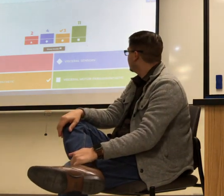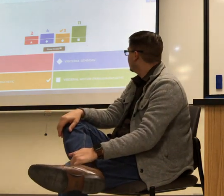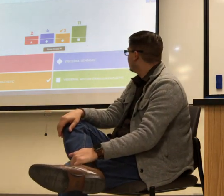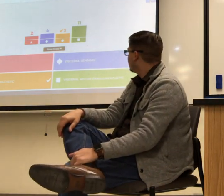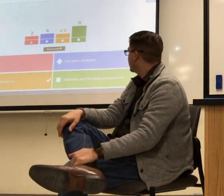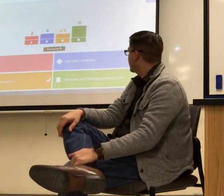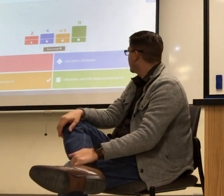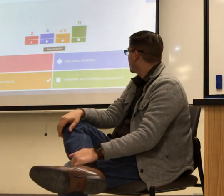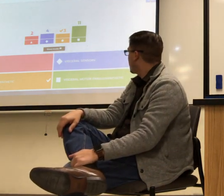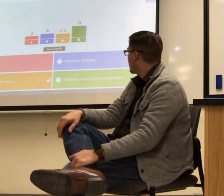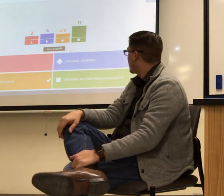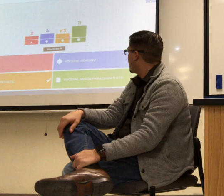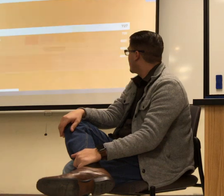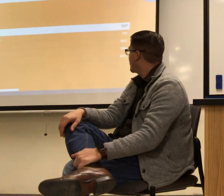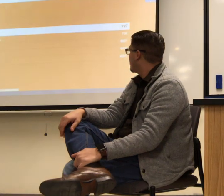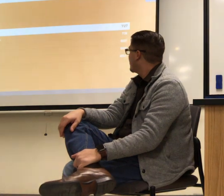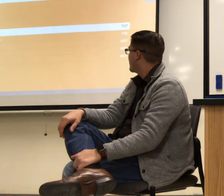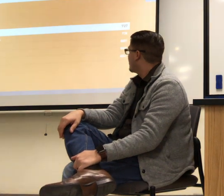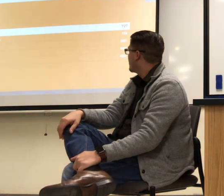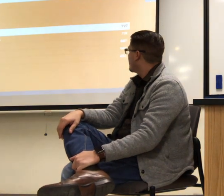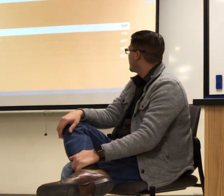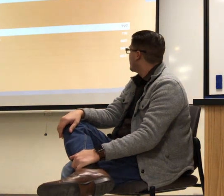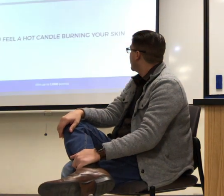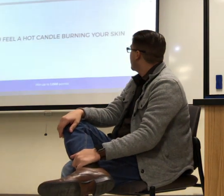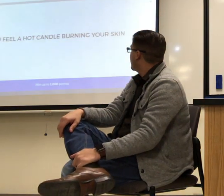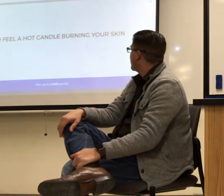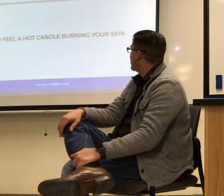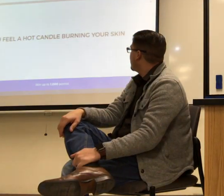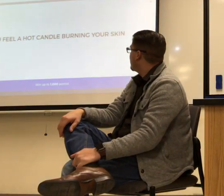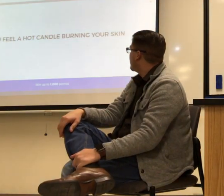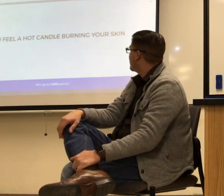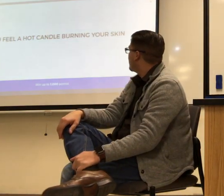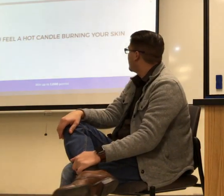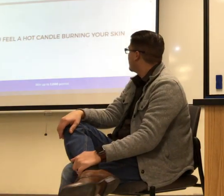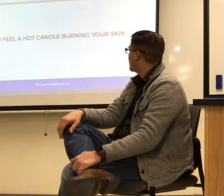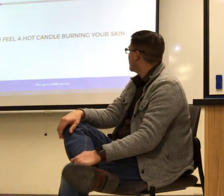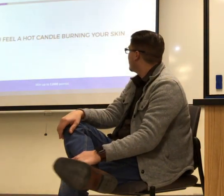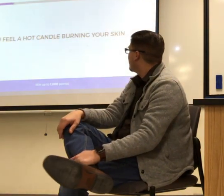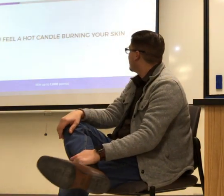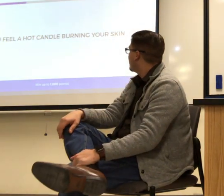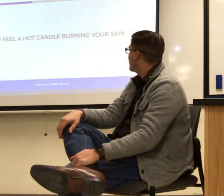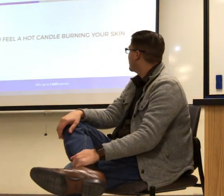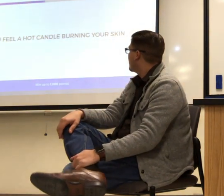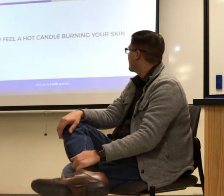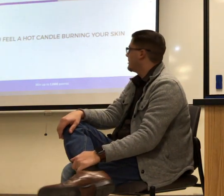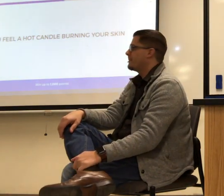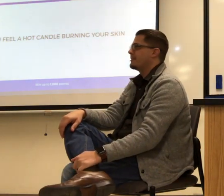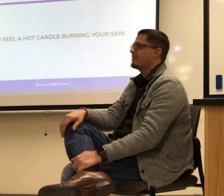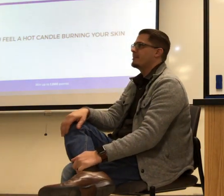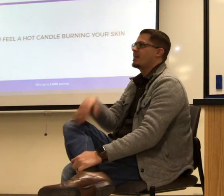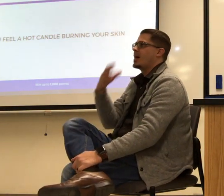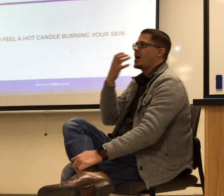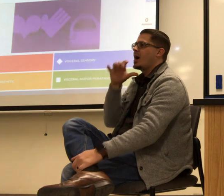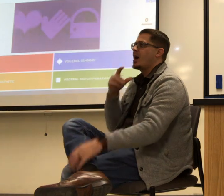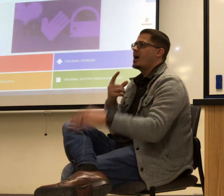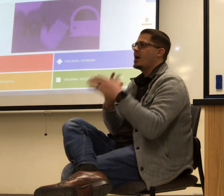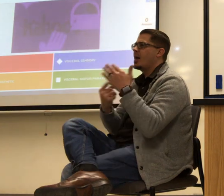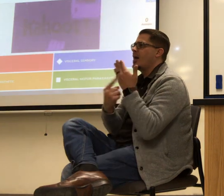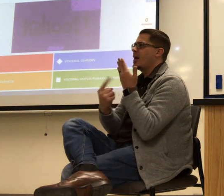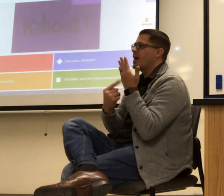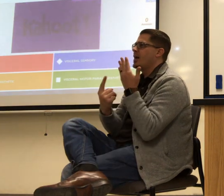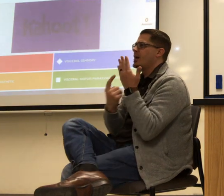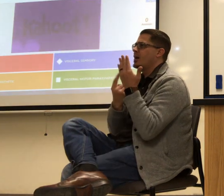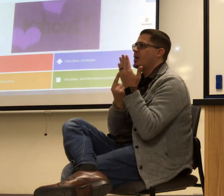getting it quite yet. Let's do the next one. You feel a hot candle burning